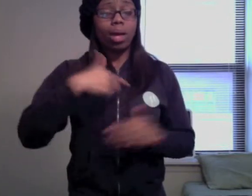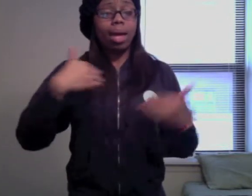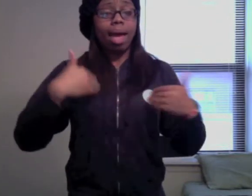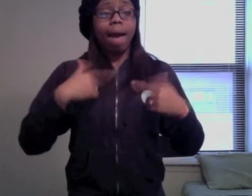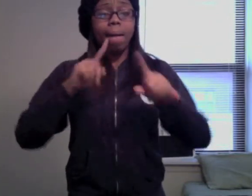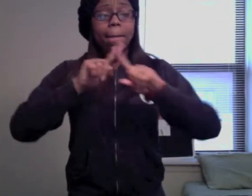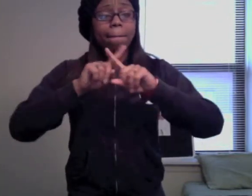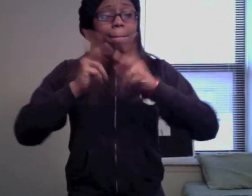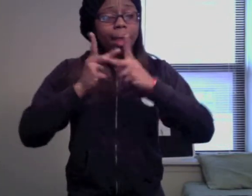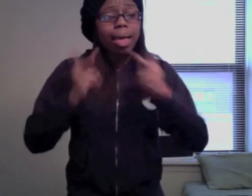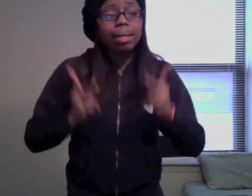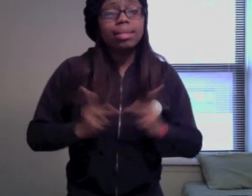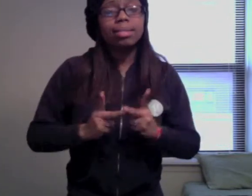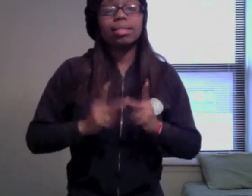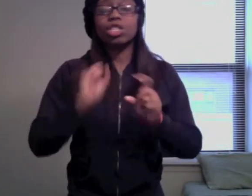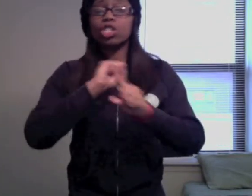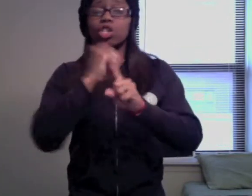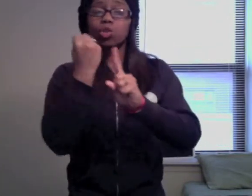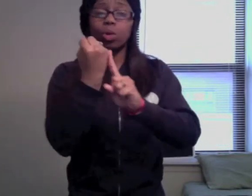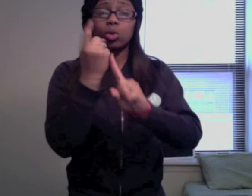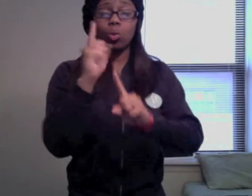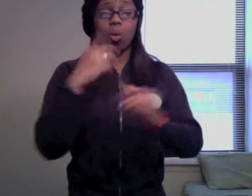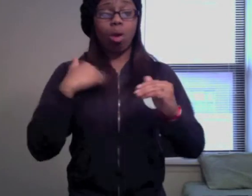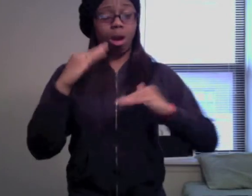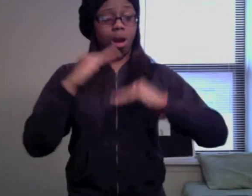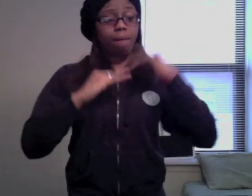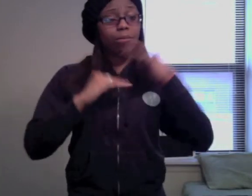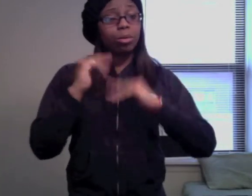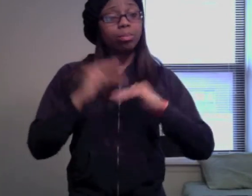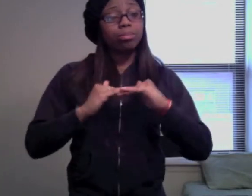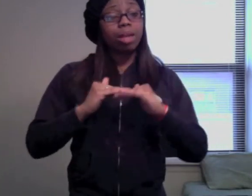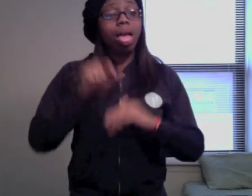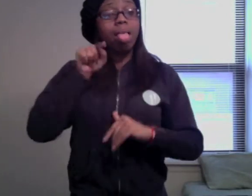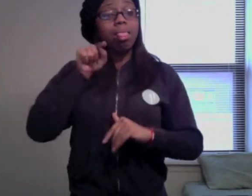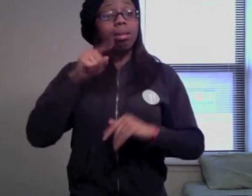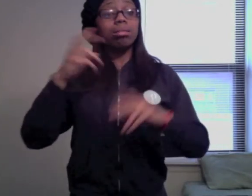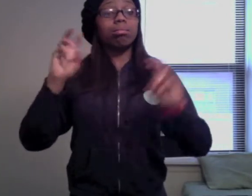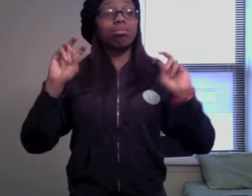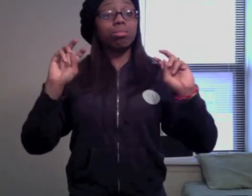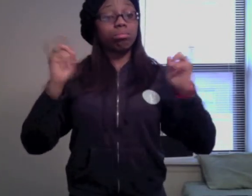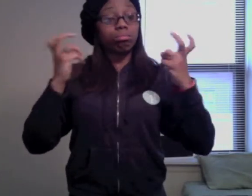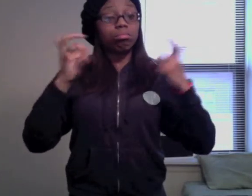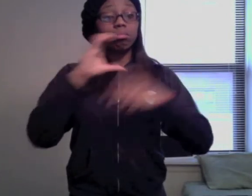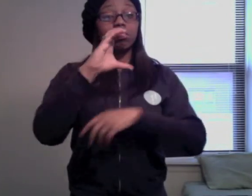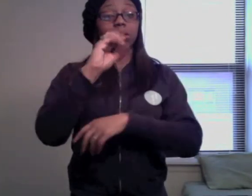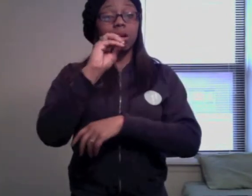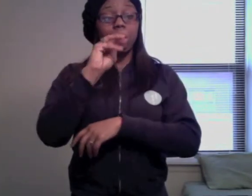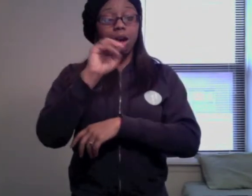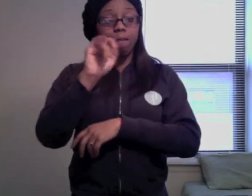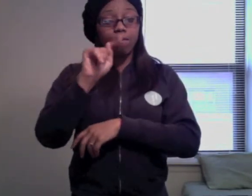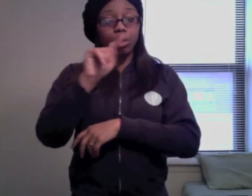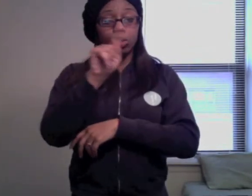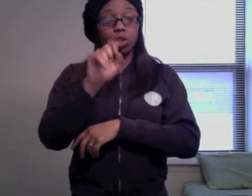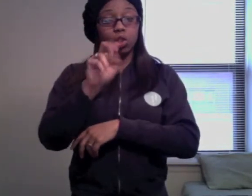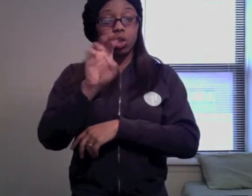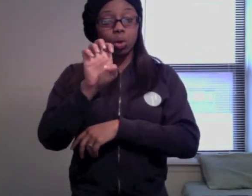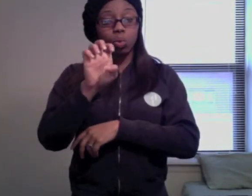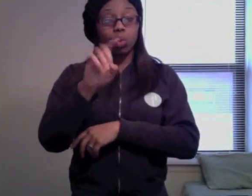situations with which we're comfortable. This is known as our comfort zone. We each have a very unique comfort